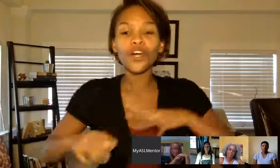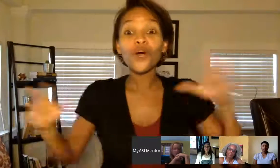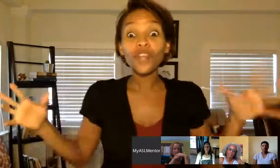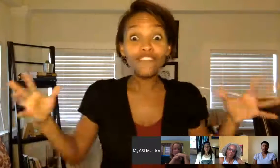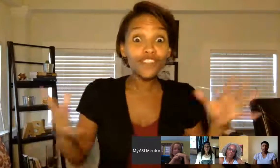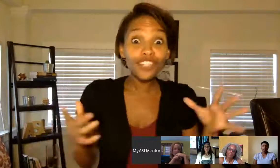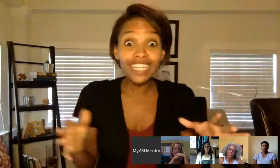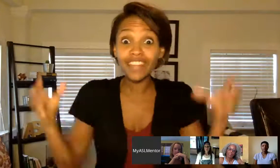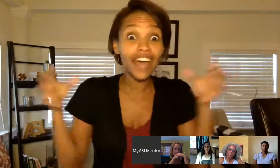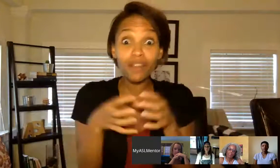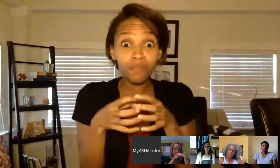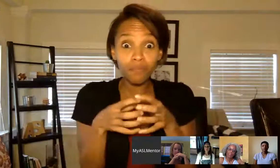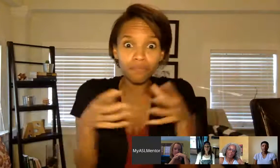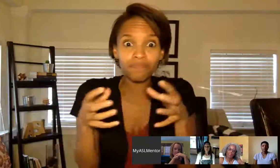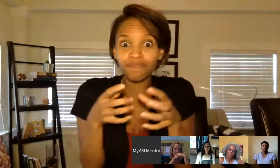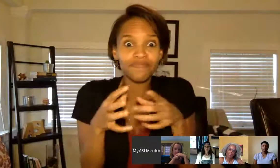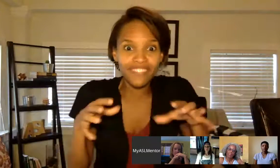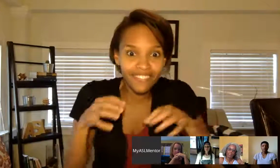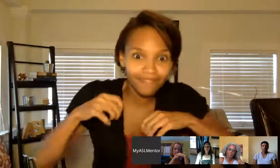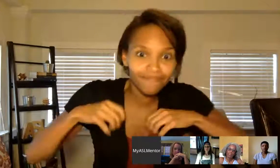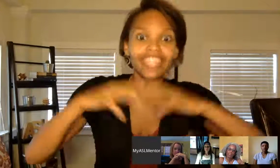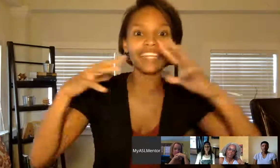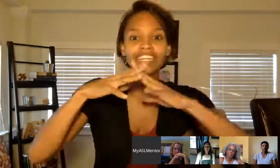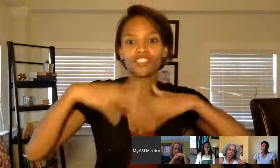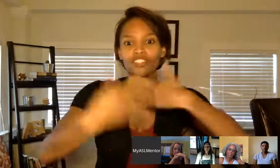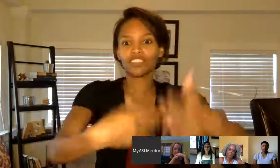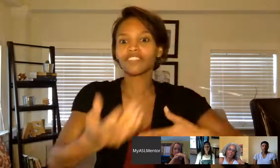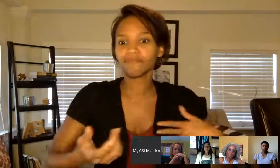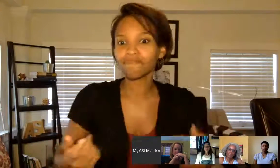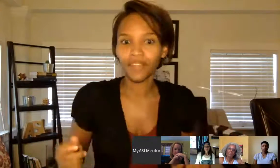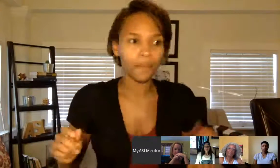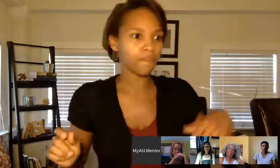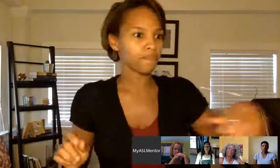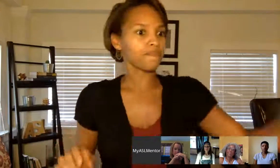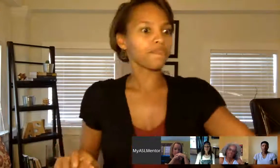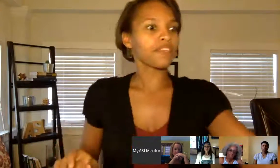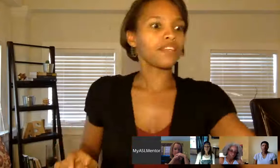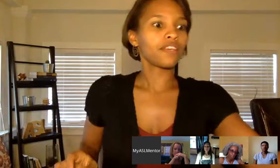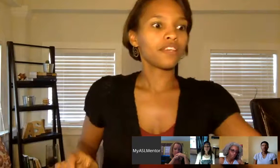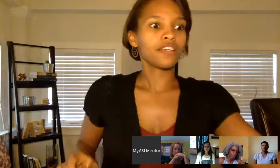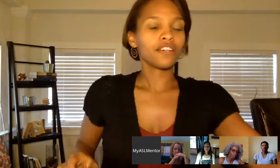campus, or whatever it is, and then it gets started. Yep.